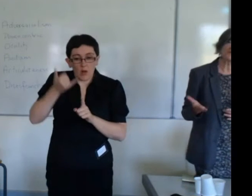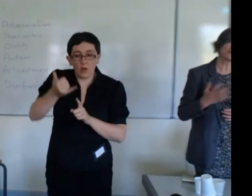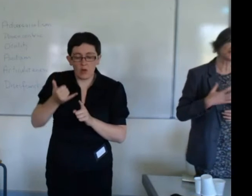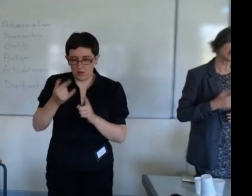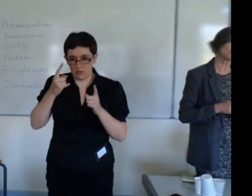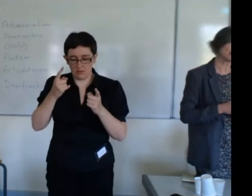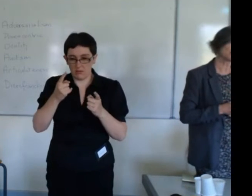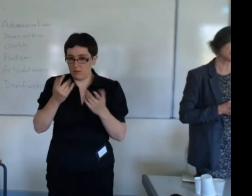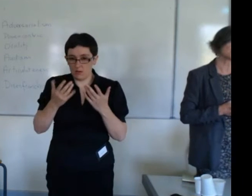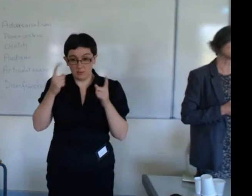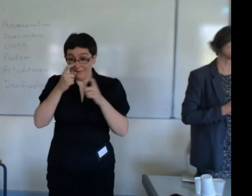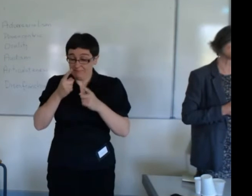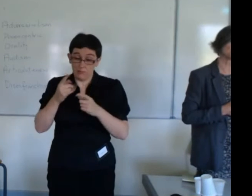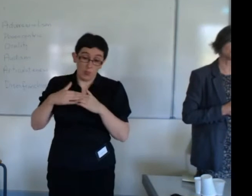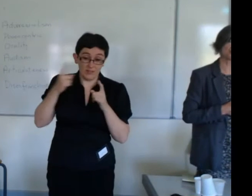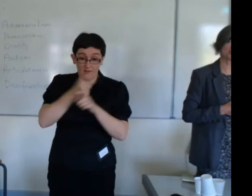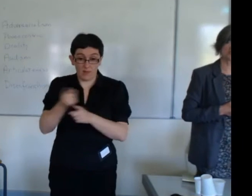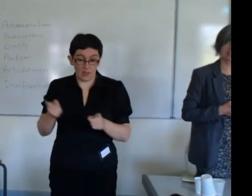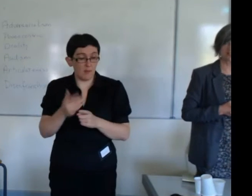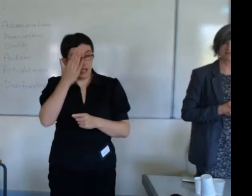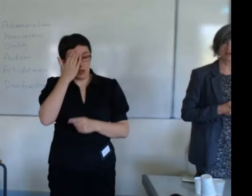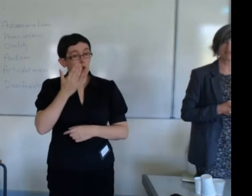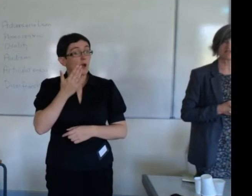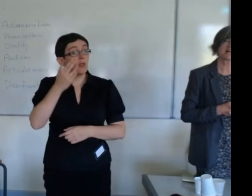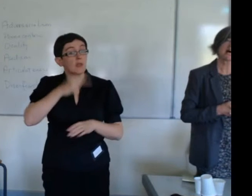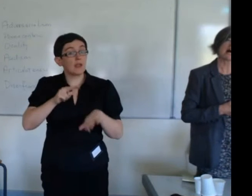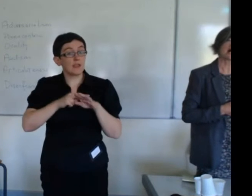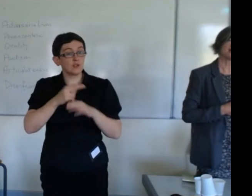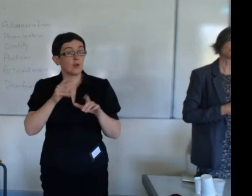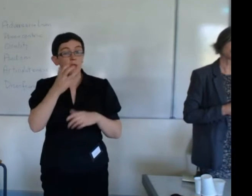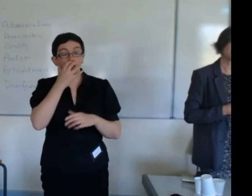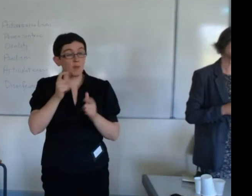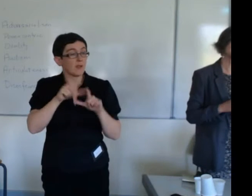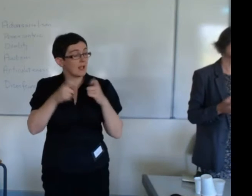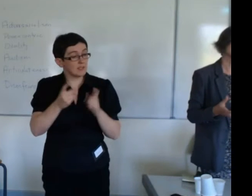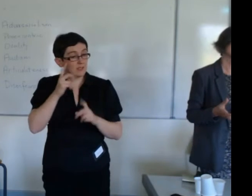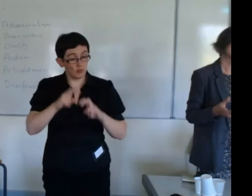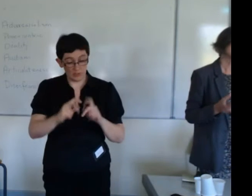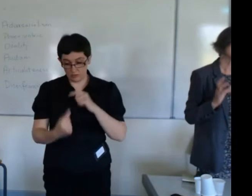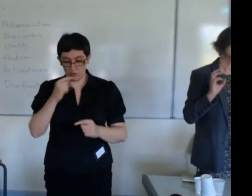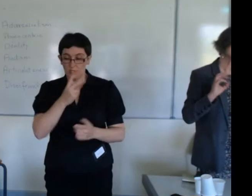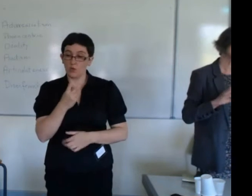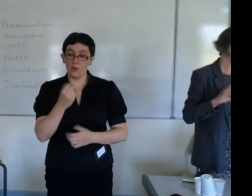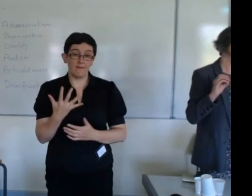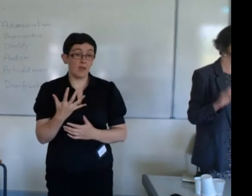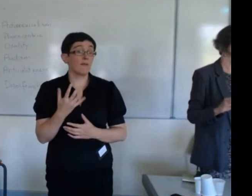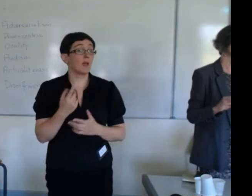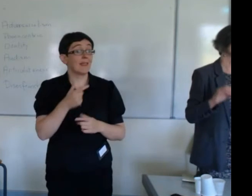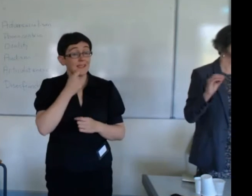from the National Crime Council did some research in 2005, and what they said was that a third of victims of